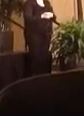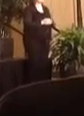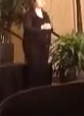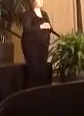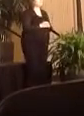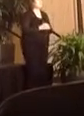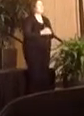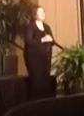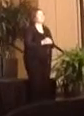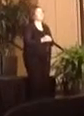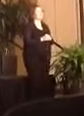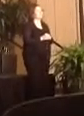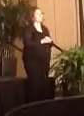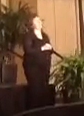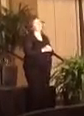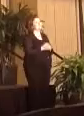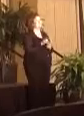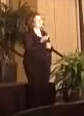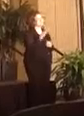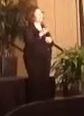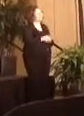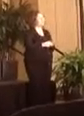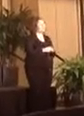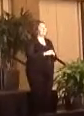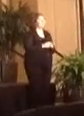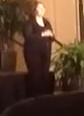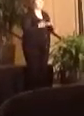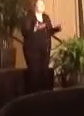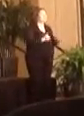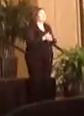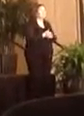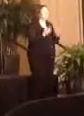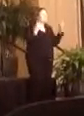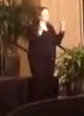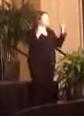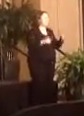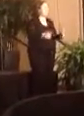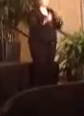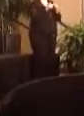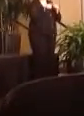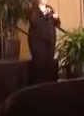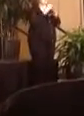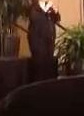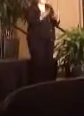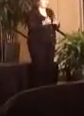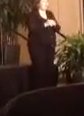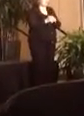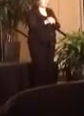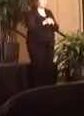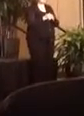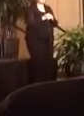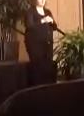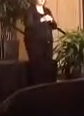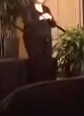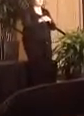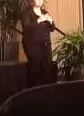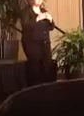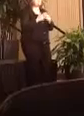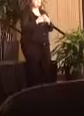I mean, there's been a few, but it's like, it kind of comes with the territory, and like at the end of the day, I think